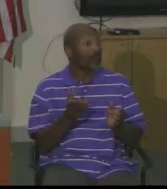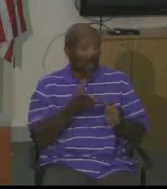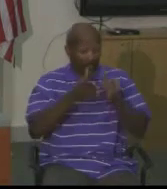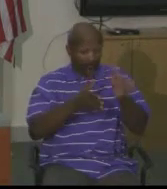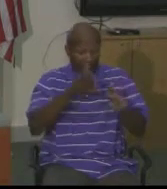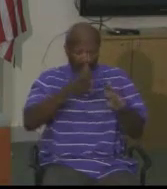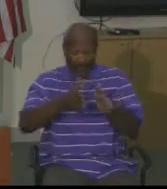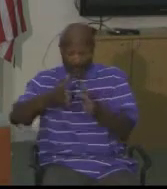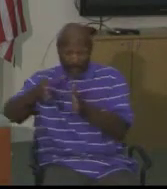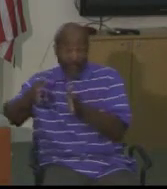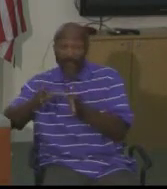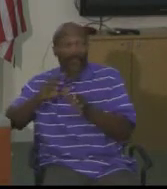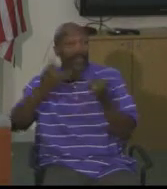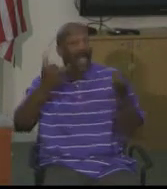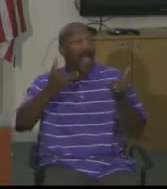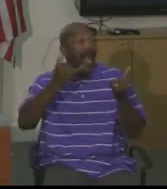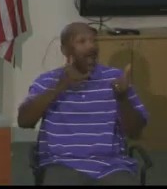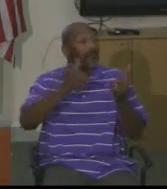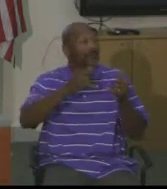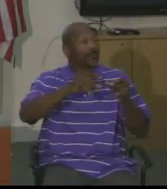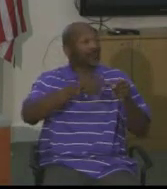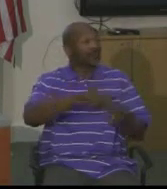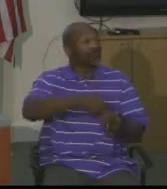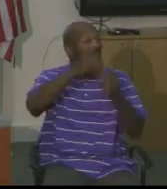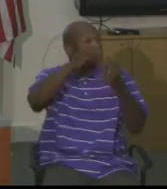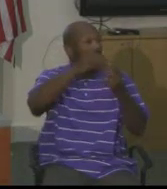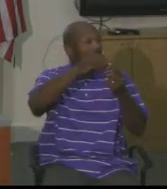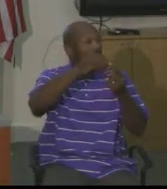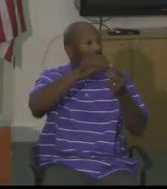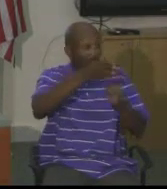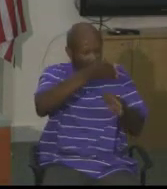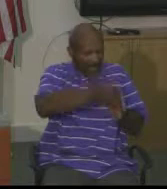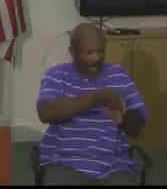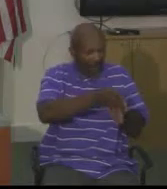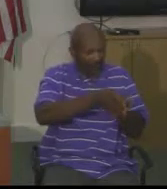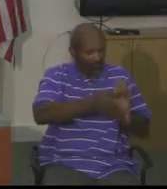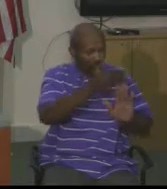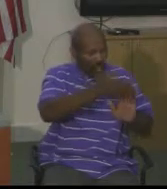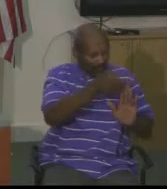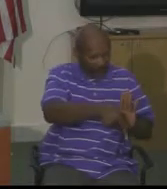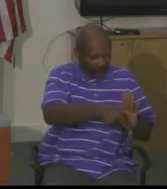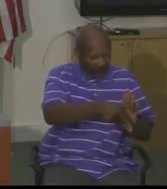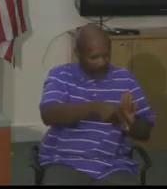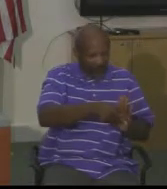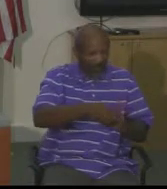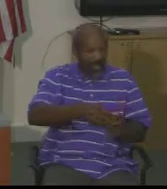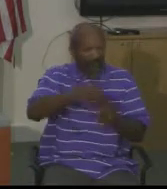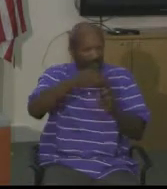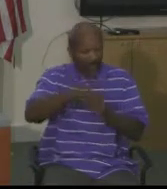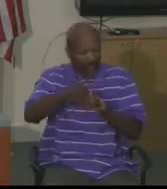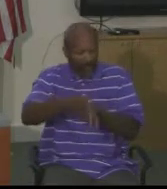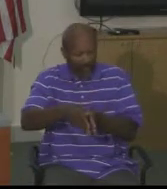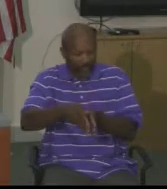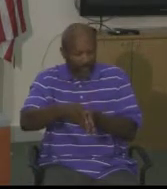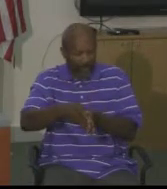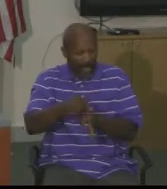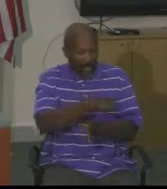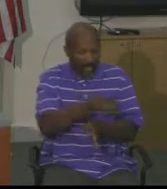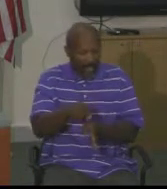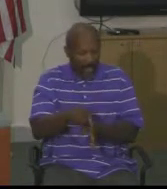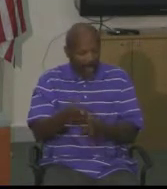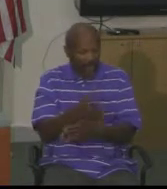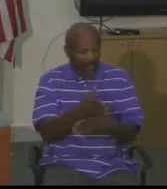now unique separated slots. If a card in one slot is operating, it does not interfere with a card in the slot next to